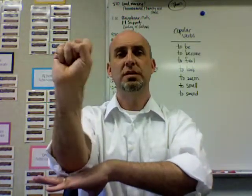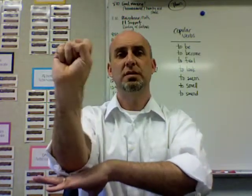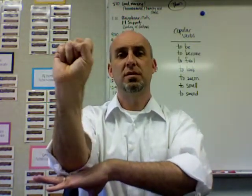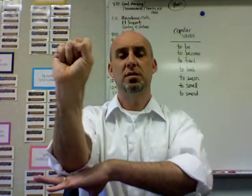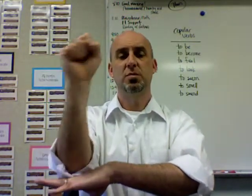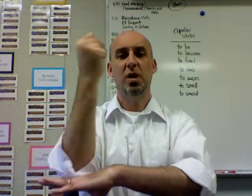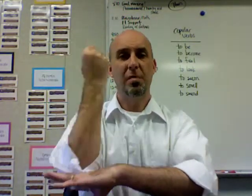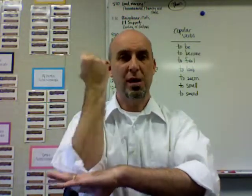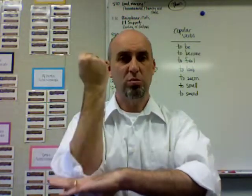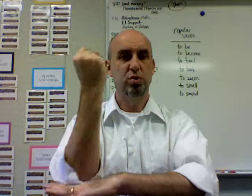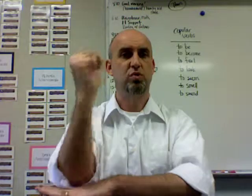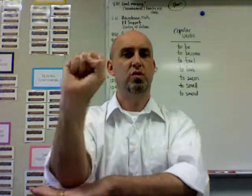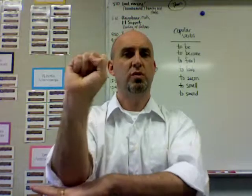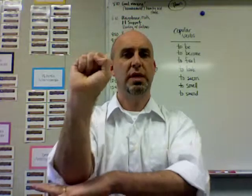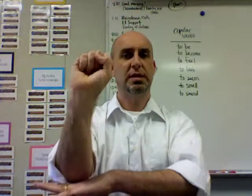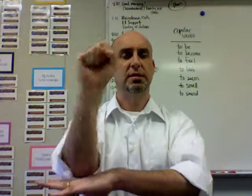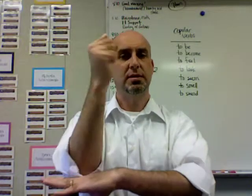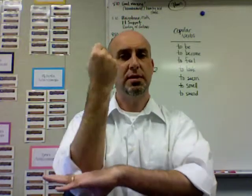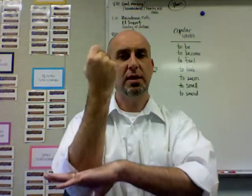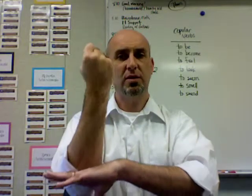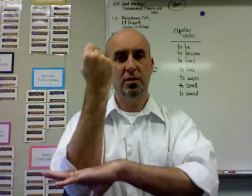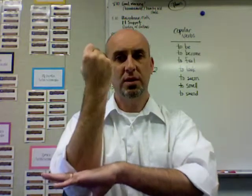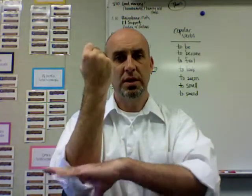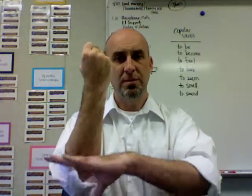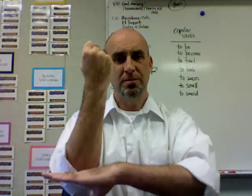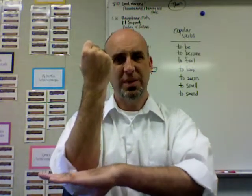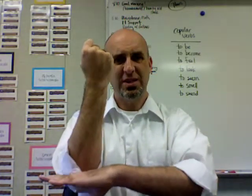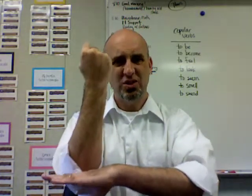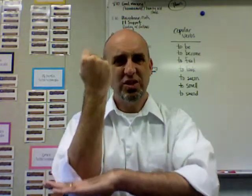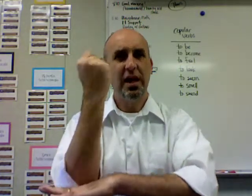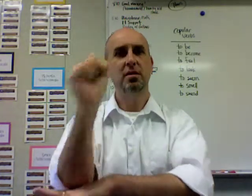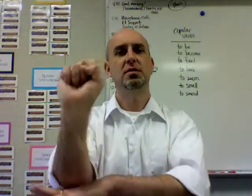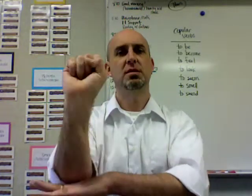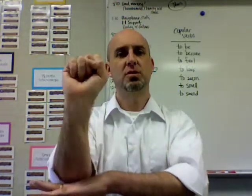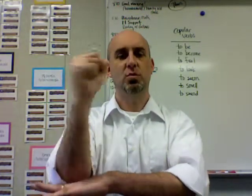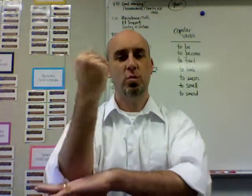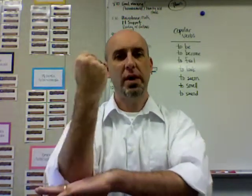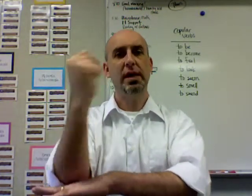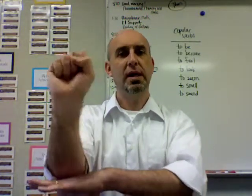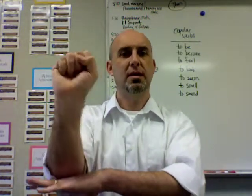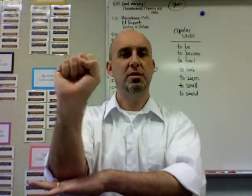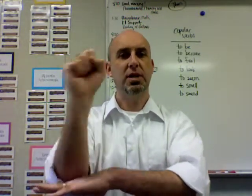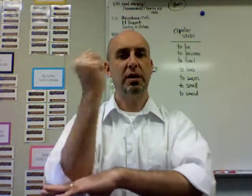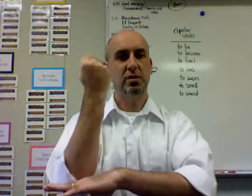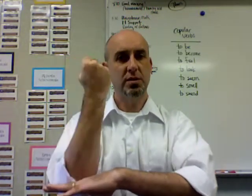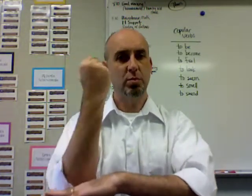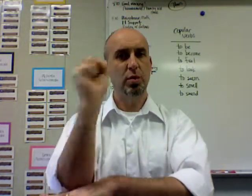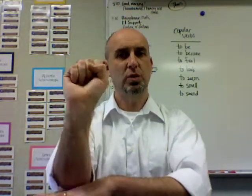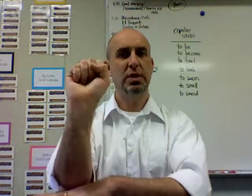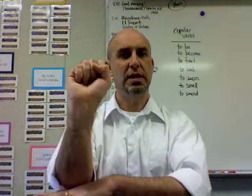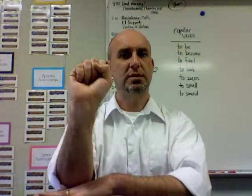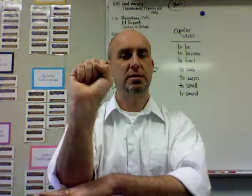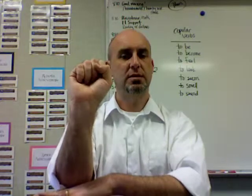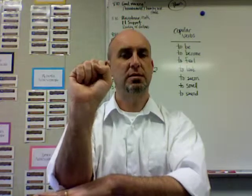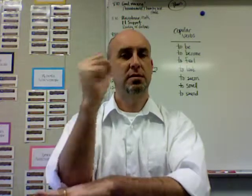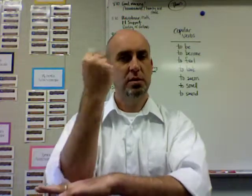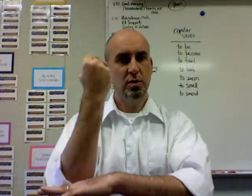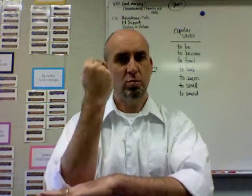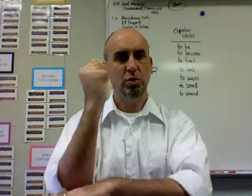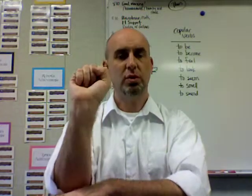so that it's palm out. Protest. It's like you're in shackles and you're breaking out of the shackles. Protest.